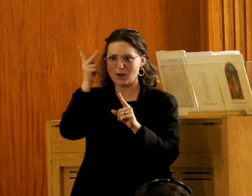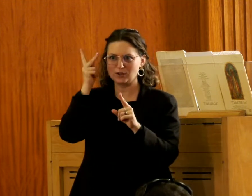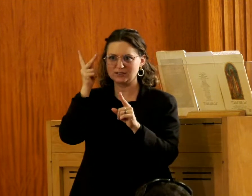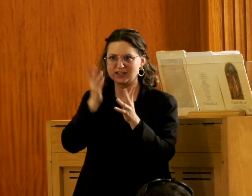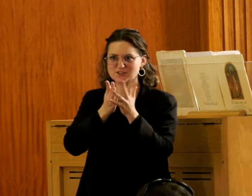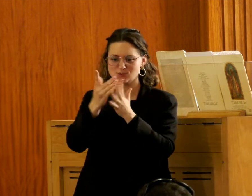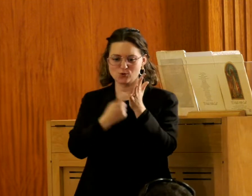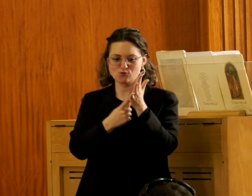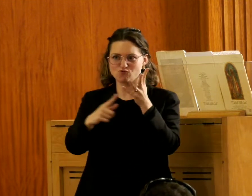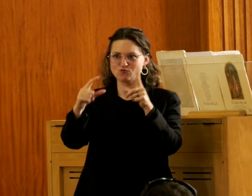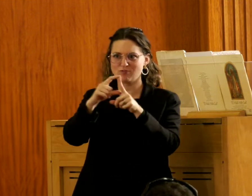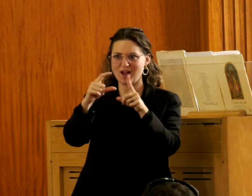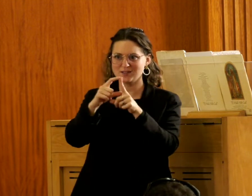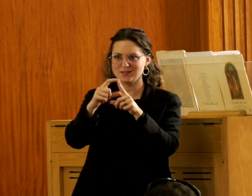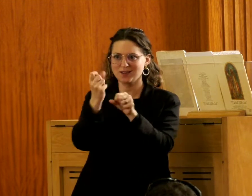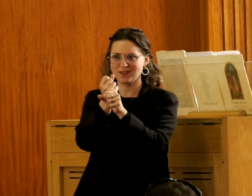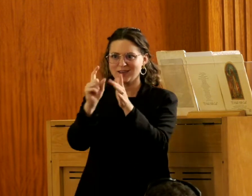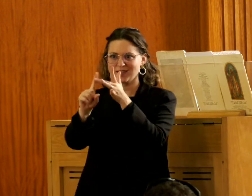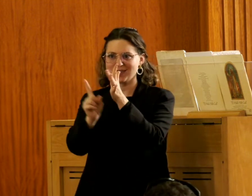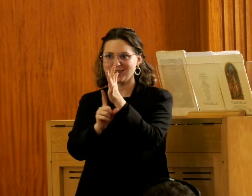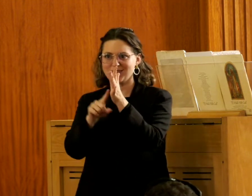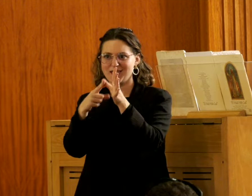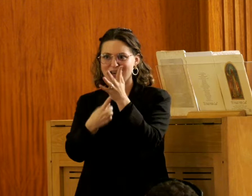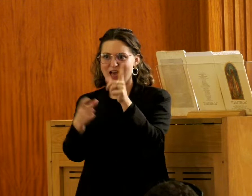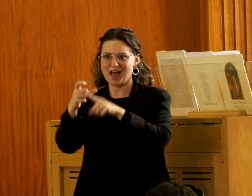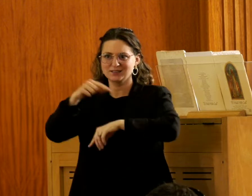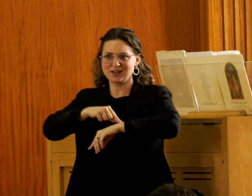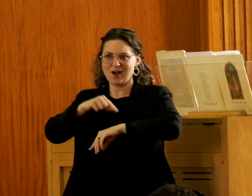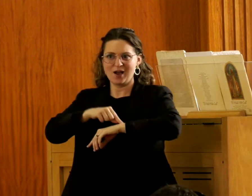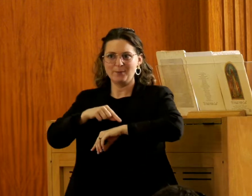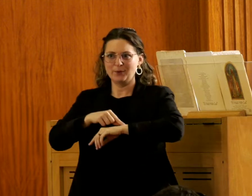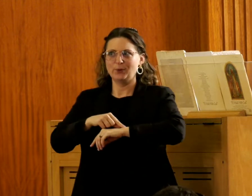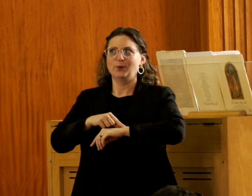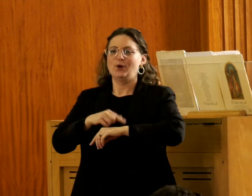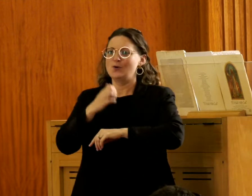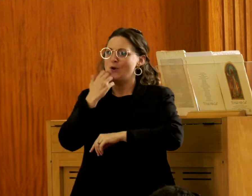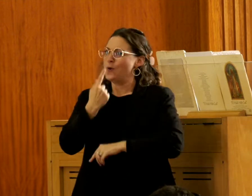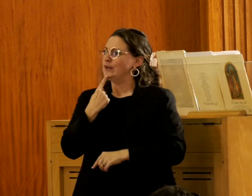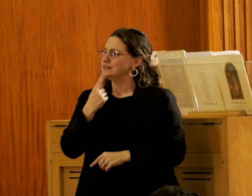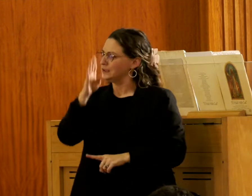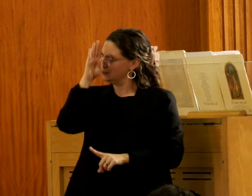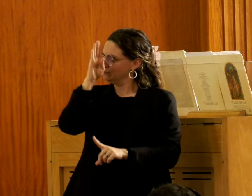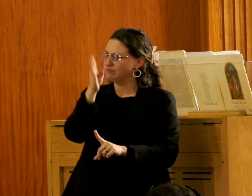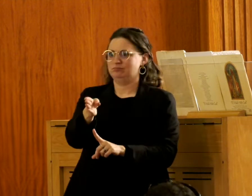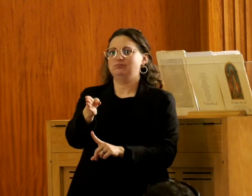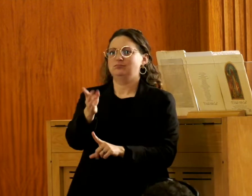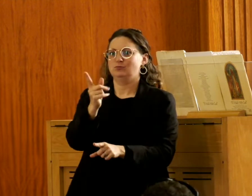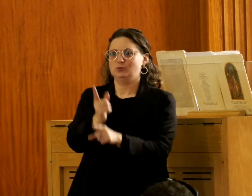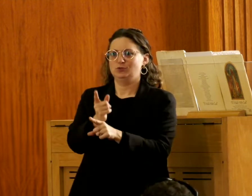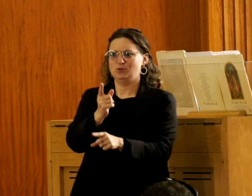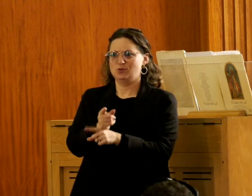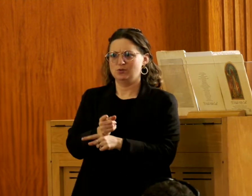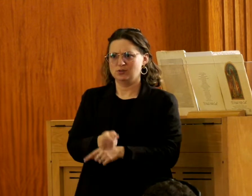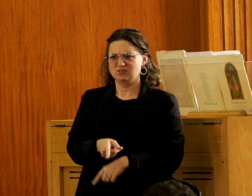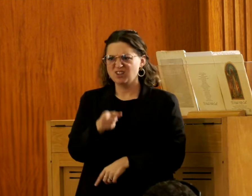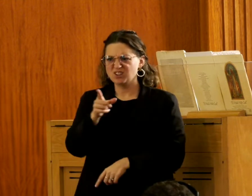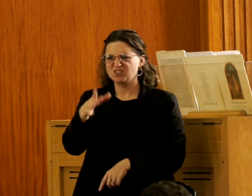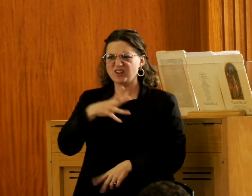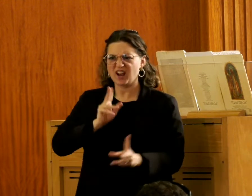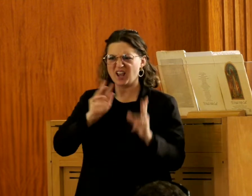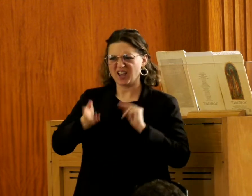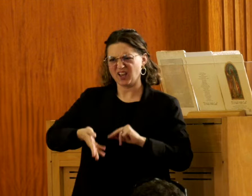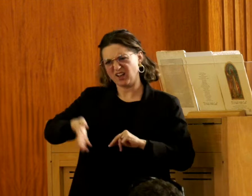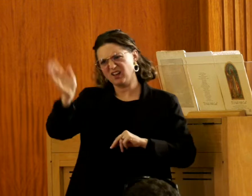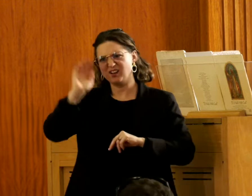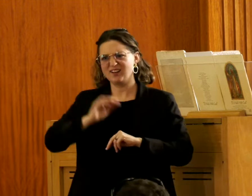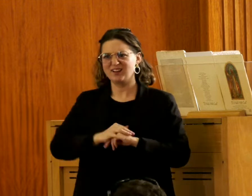the Rudd Gillard years. She was never backward in telling you if she thought you needed a haircut or you'd